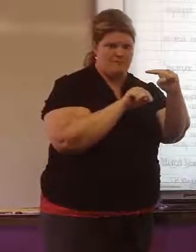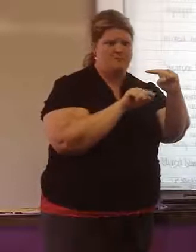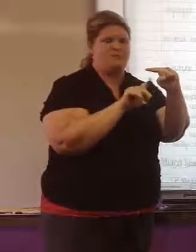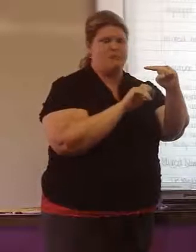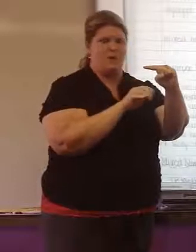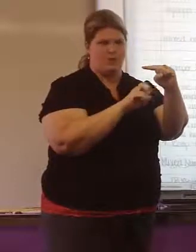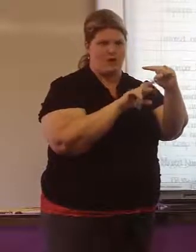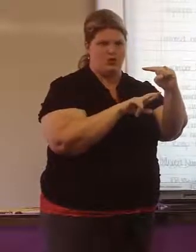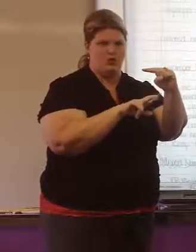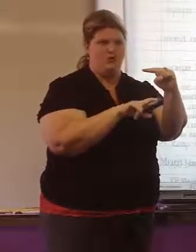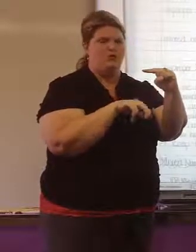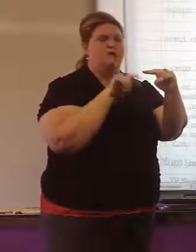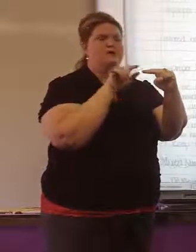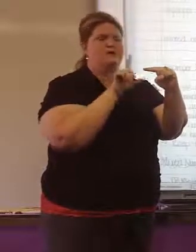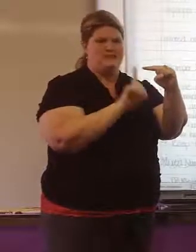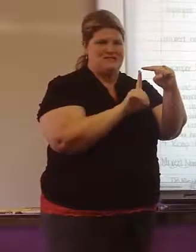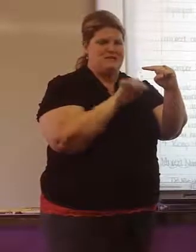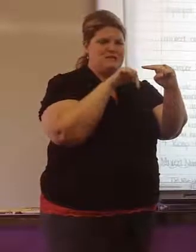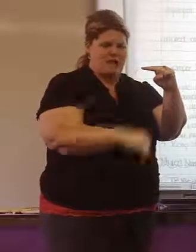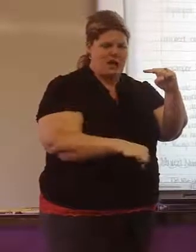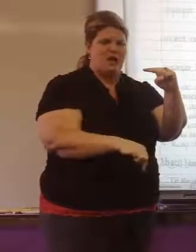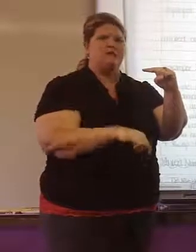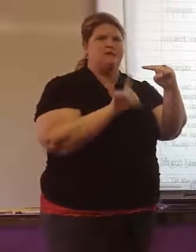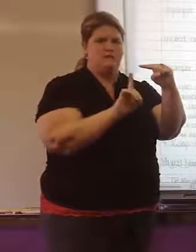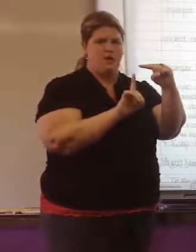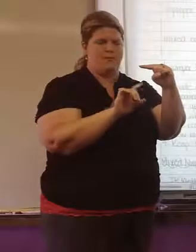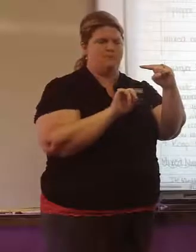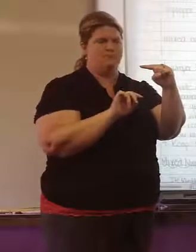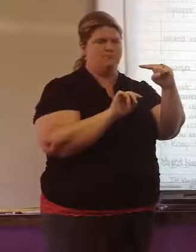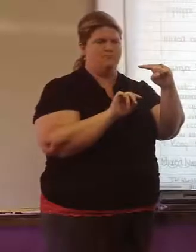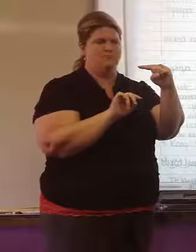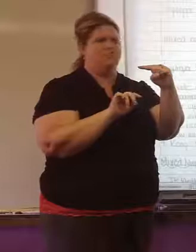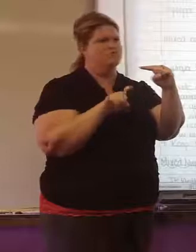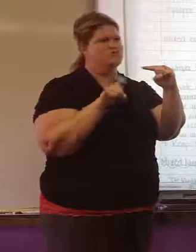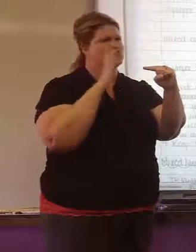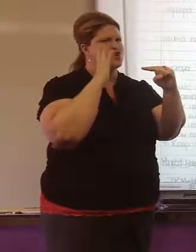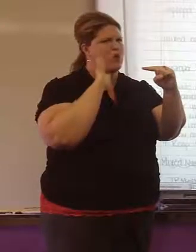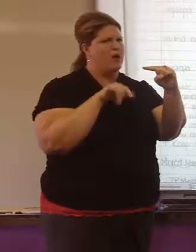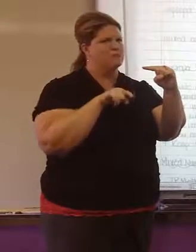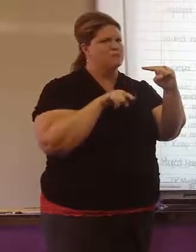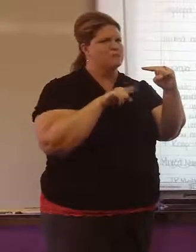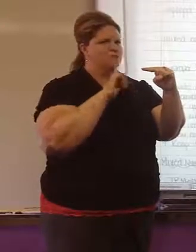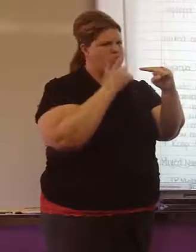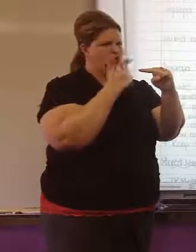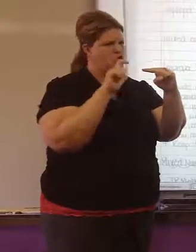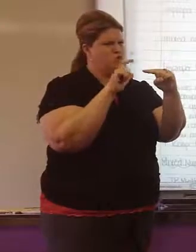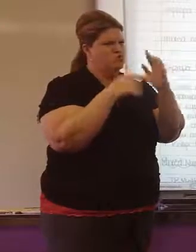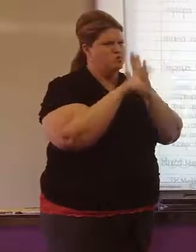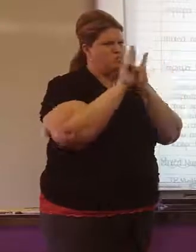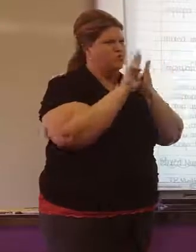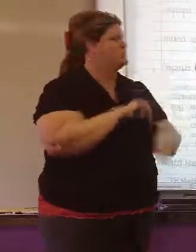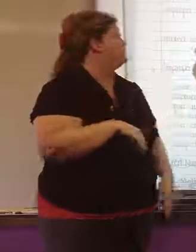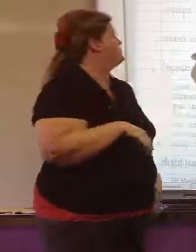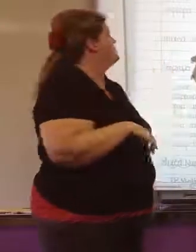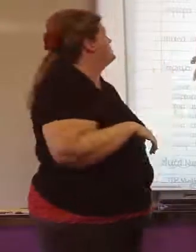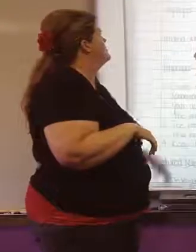your denominator. Think, D down, denominator. You should know this. This should be a huge review.